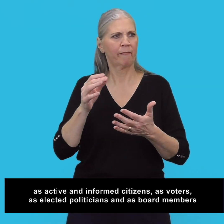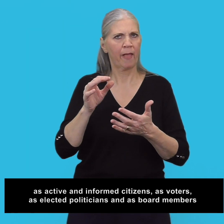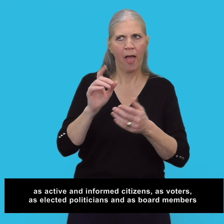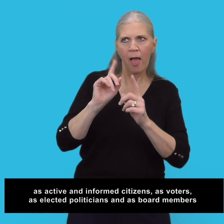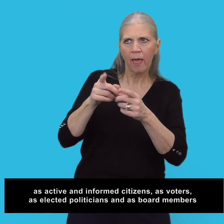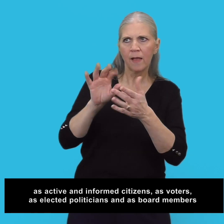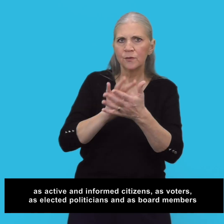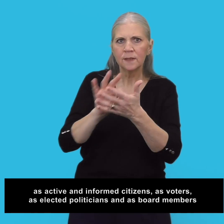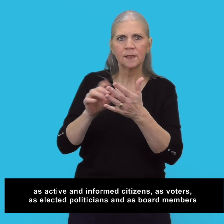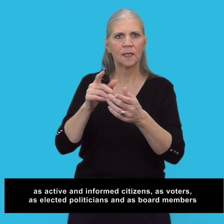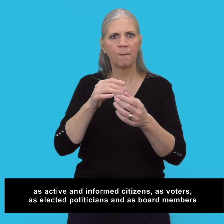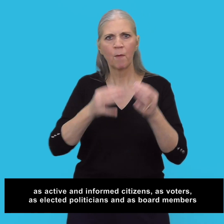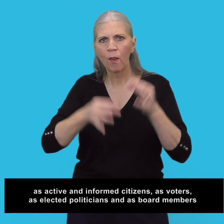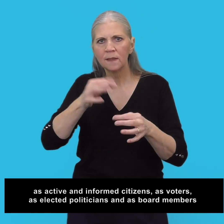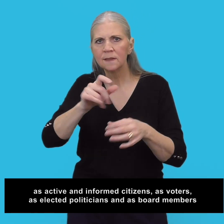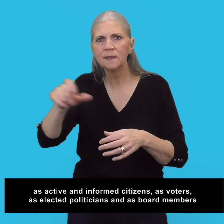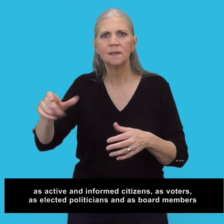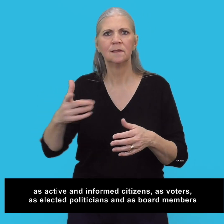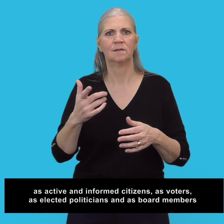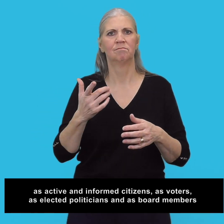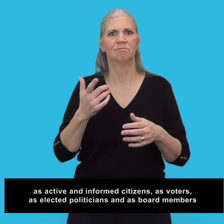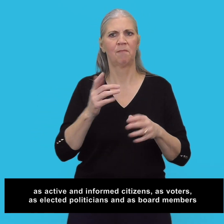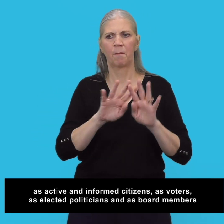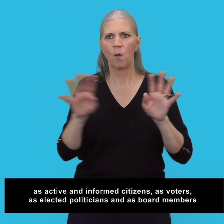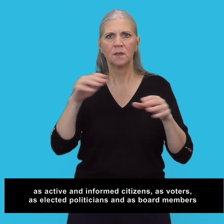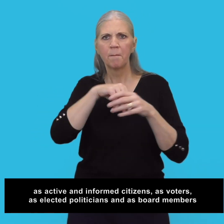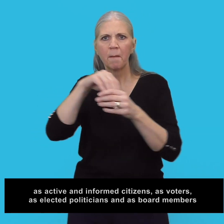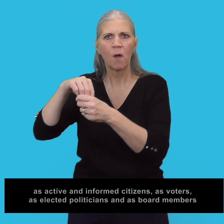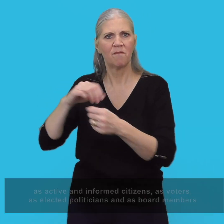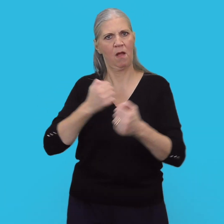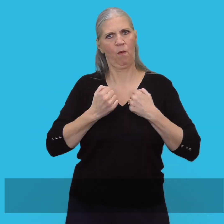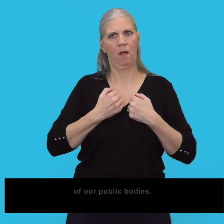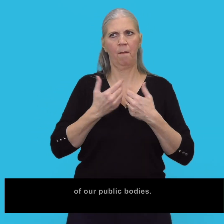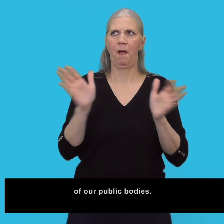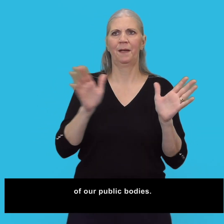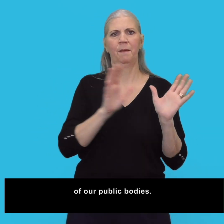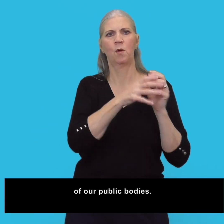as elected politicians, and as board members of our public bodies.